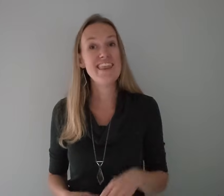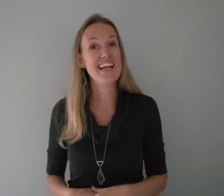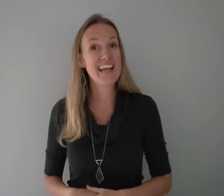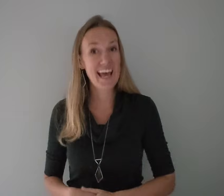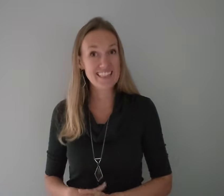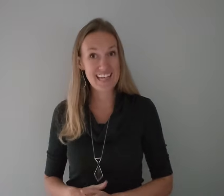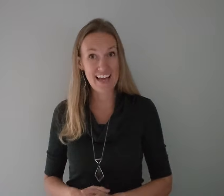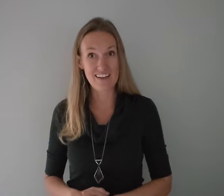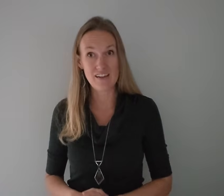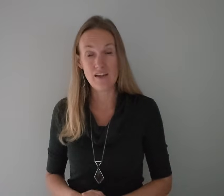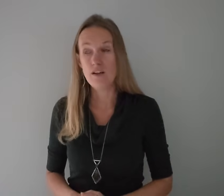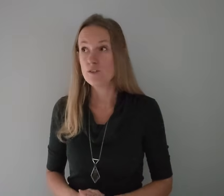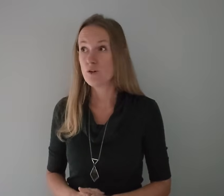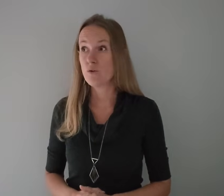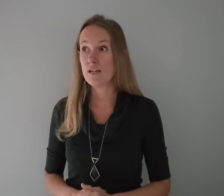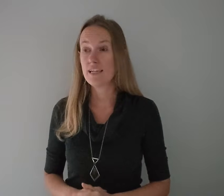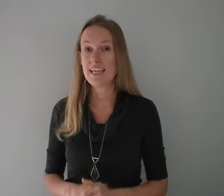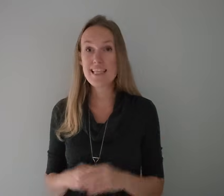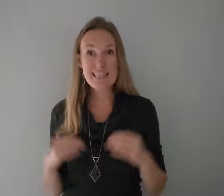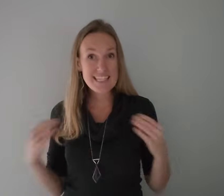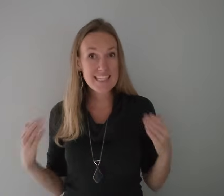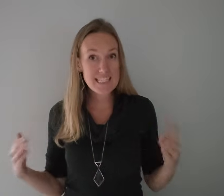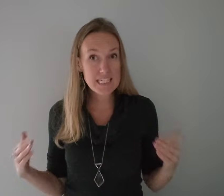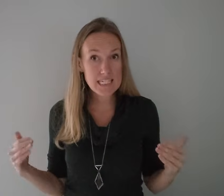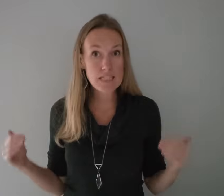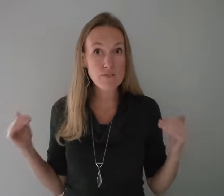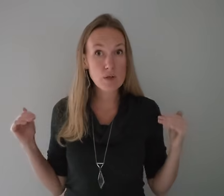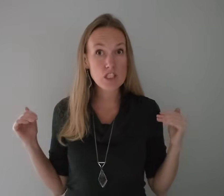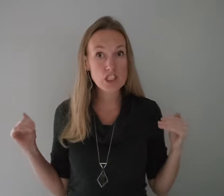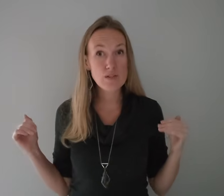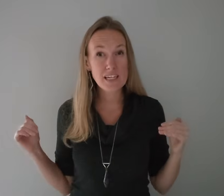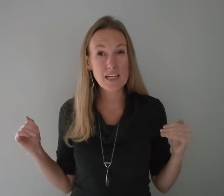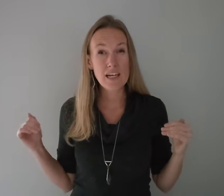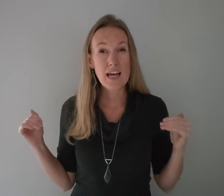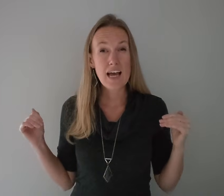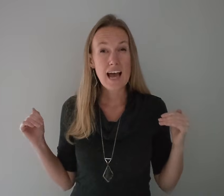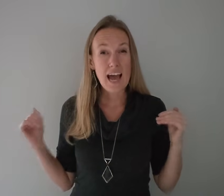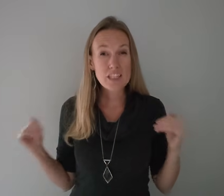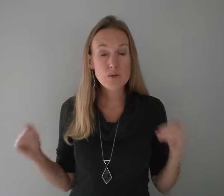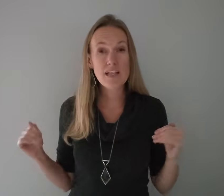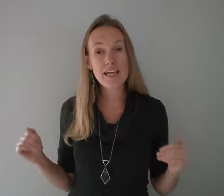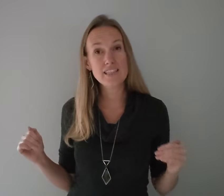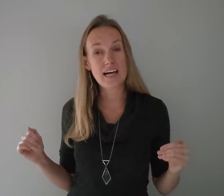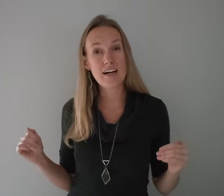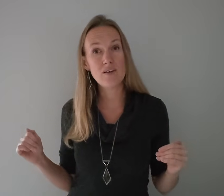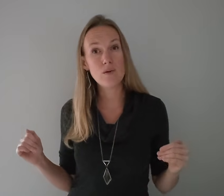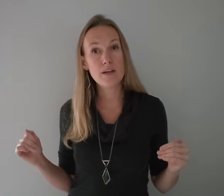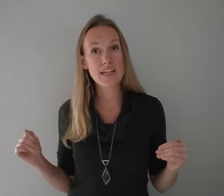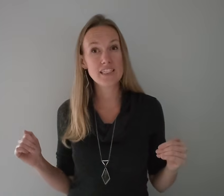then can tell. So in this instance, if we were doing actual ASL, we would actually need